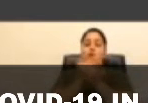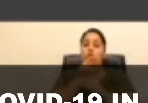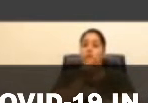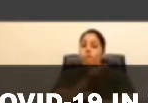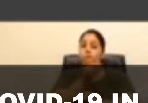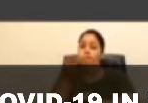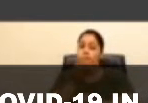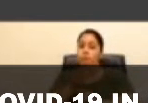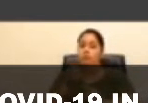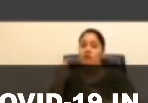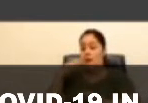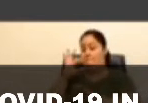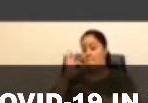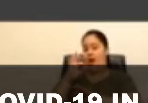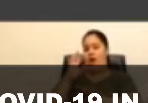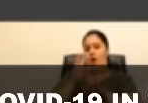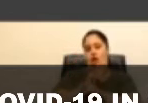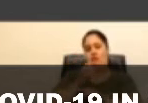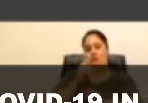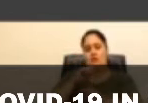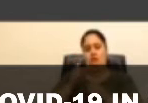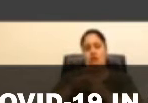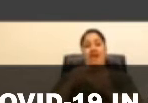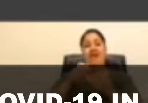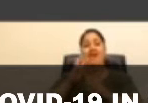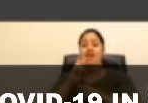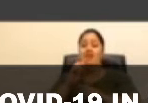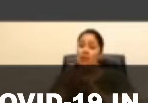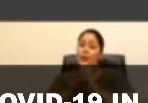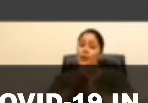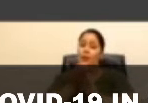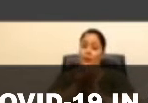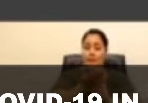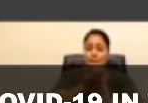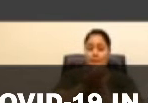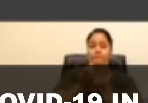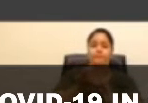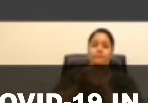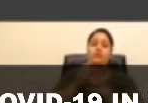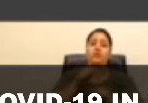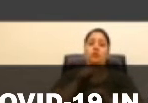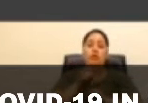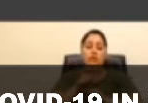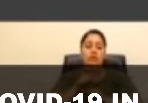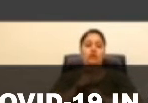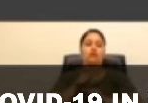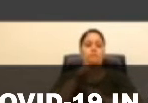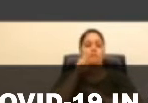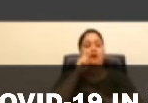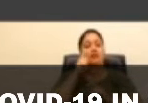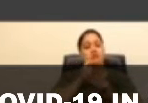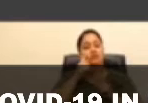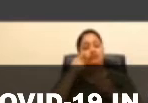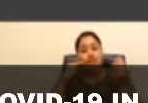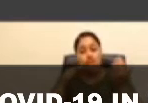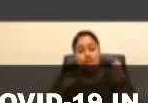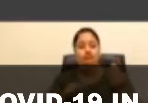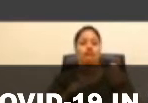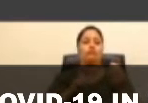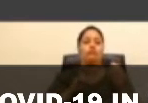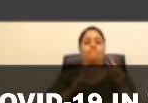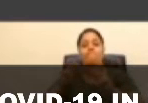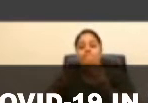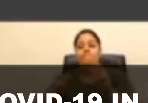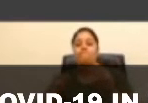from Monday. The increases every day, so these are all cases that need to be traced and have all their